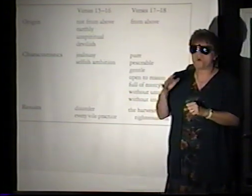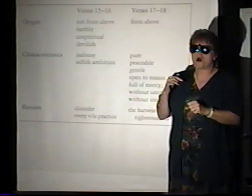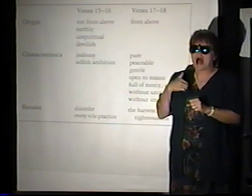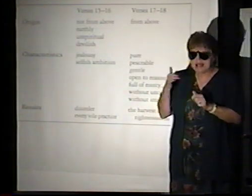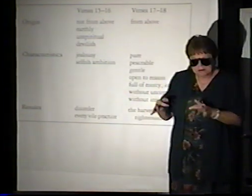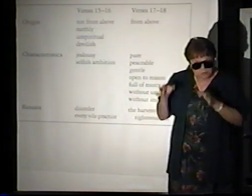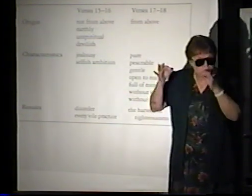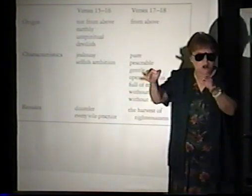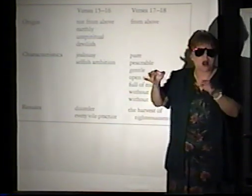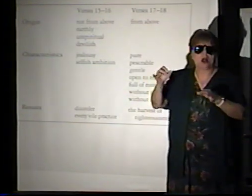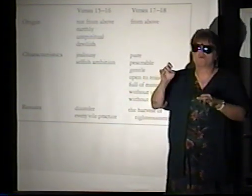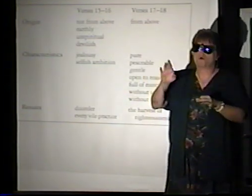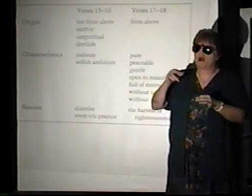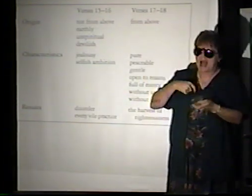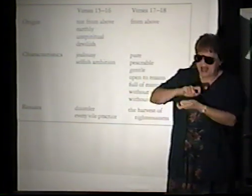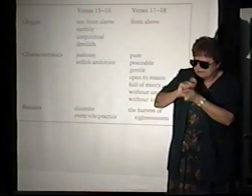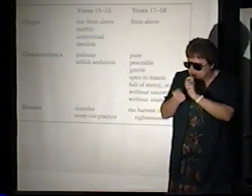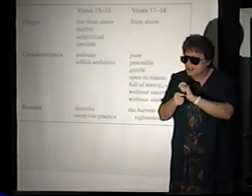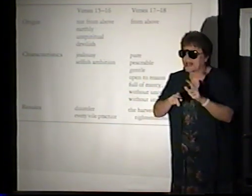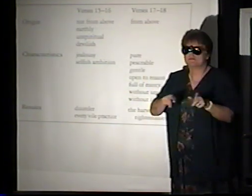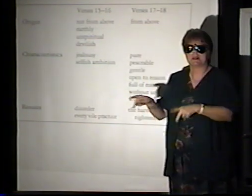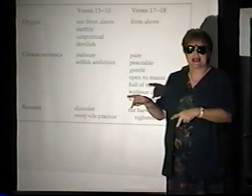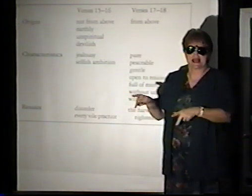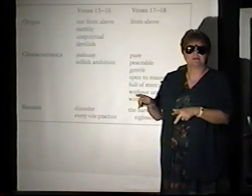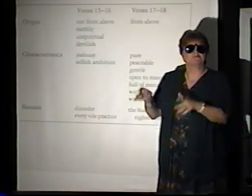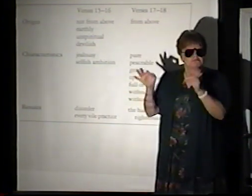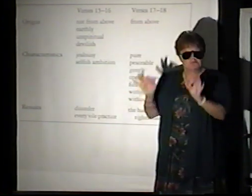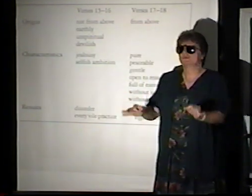Or I put off, or I have to turn around.